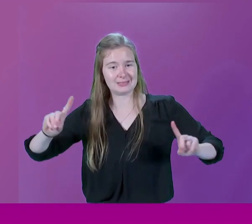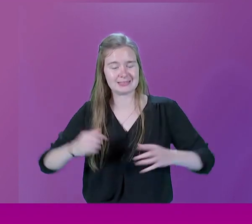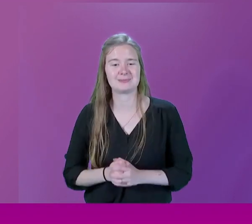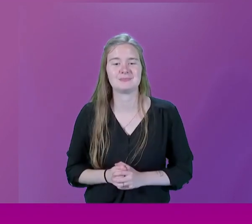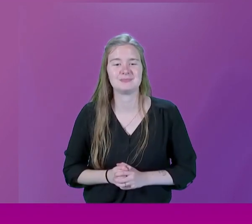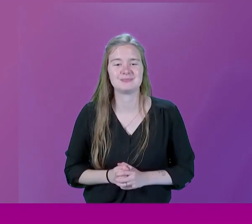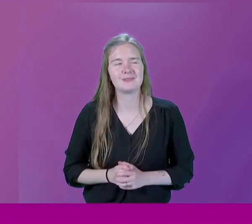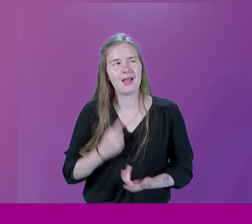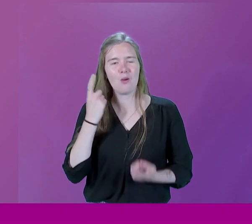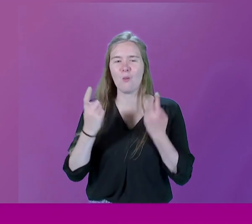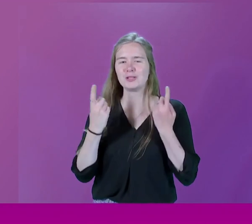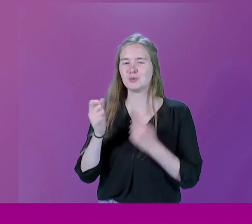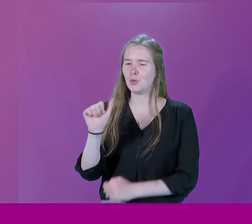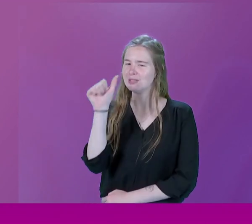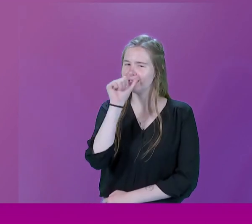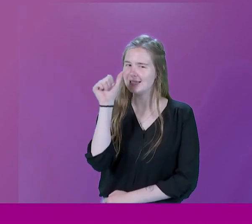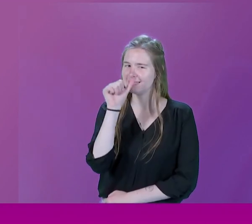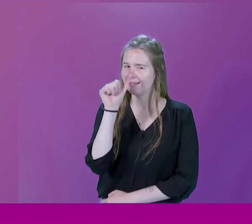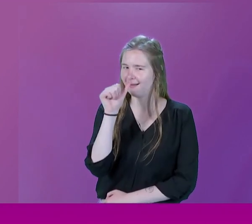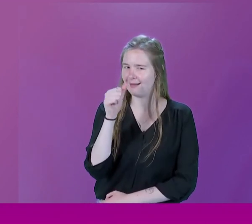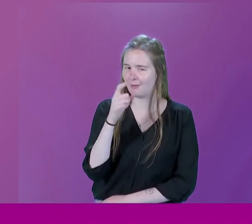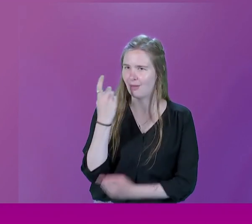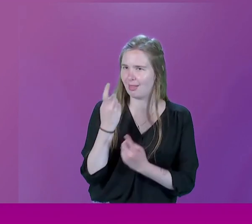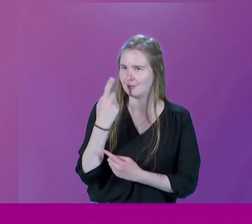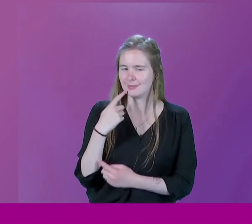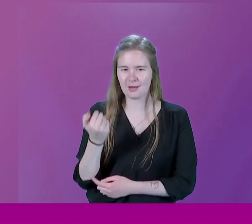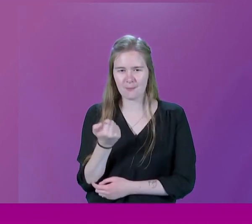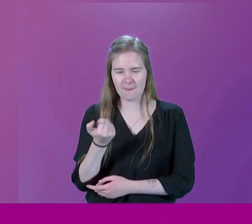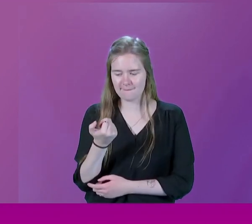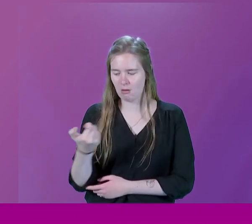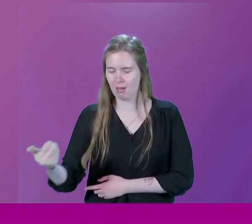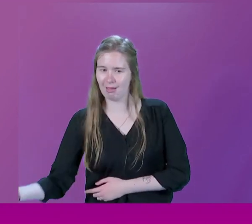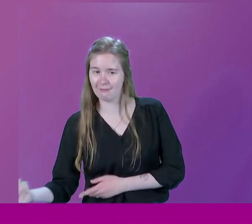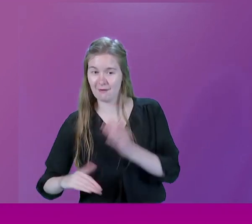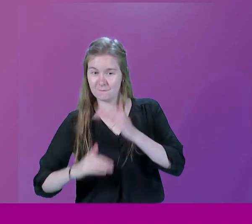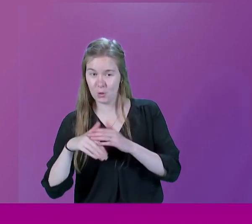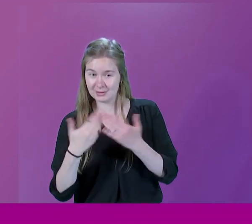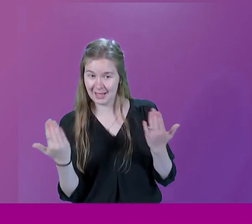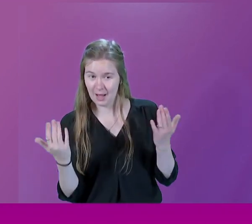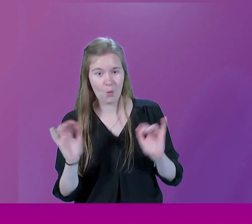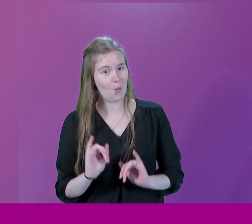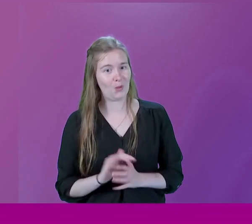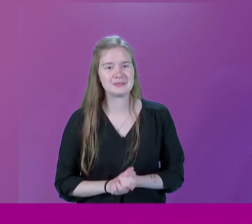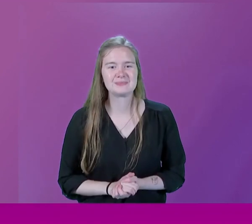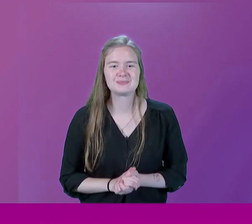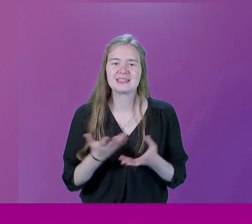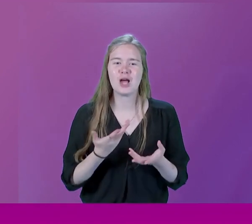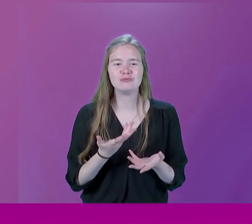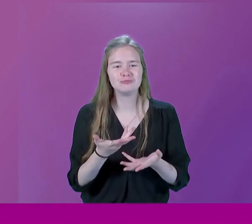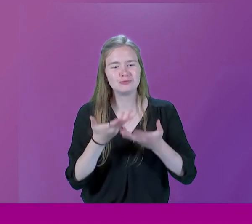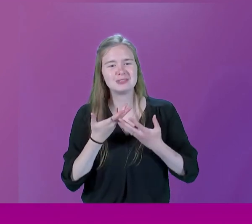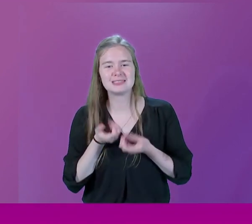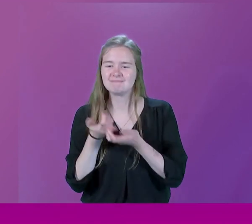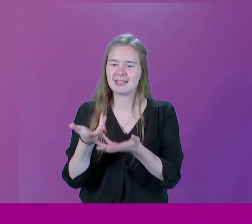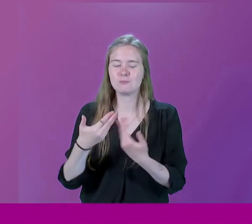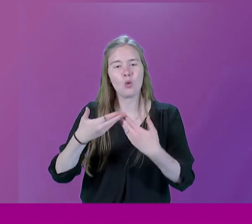wonder what your 16-year-old self would have said to the putting away of the mobiles for the entire day. Look, it's time to receive and give, open